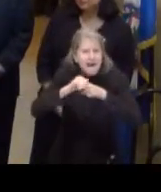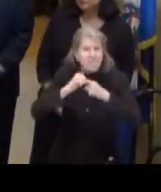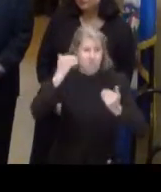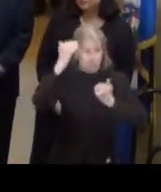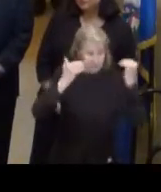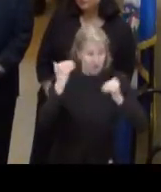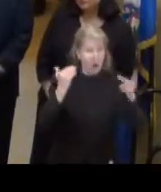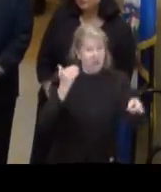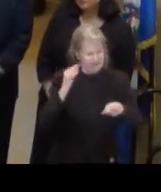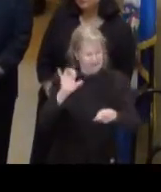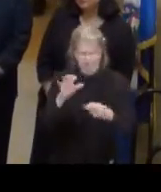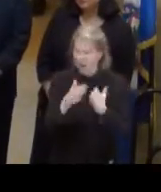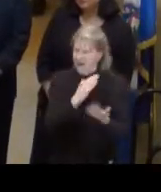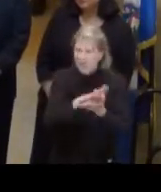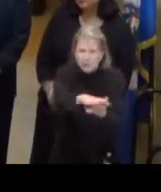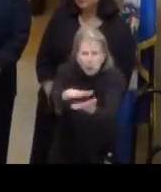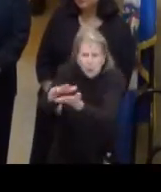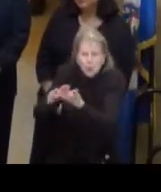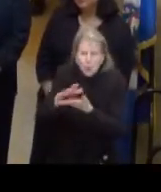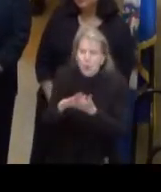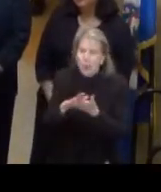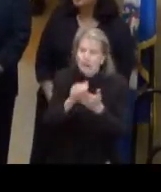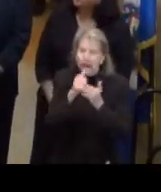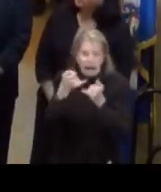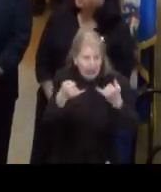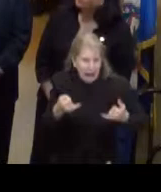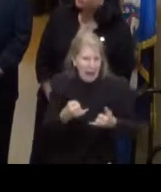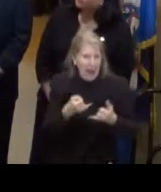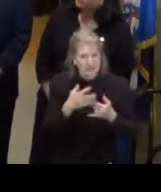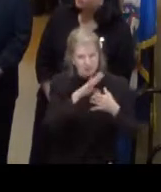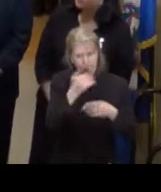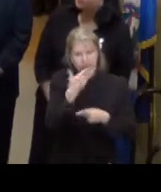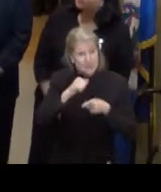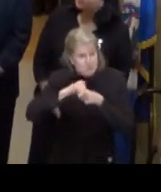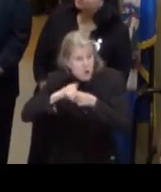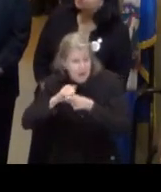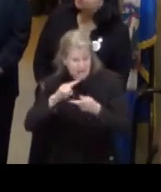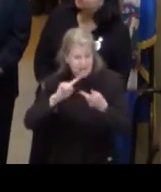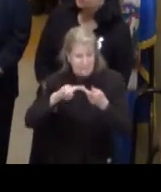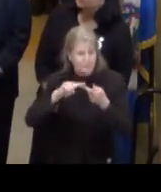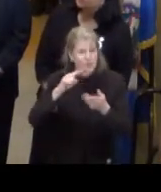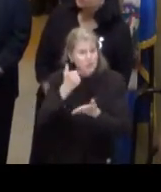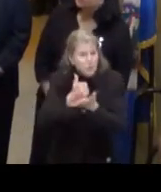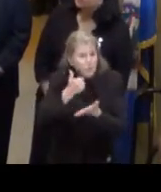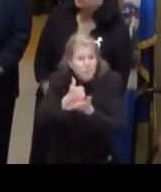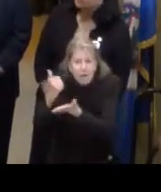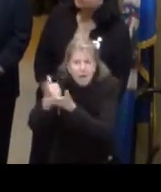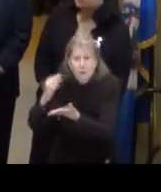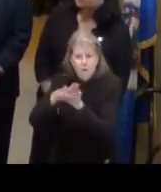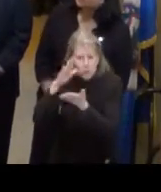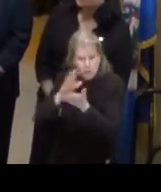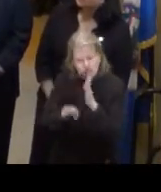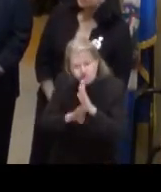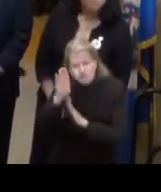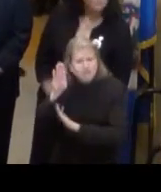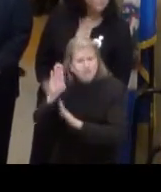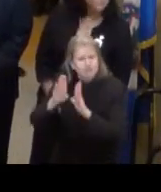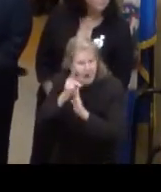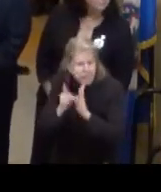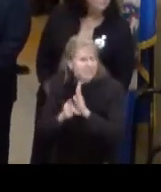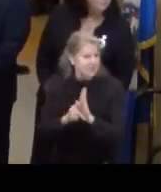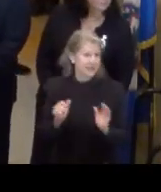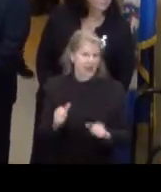buildings, guidelines for best practices, and help for schools. But really, I'm just here to say thank